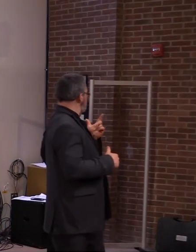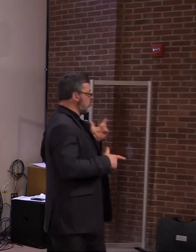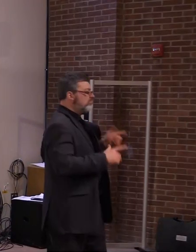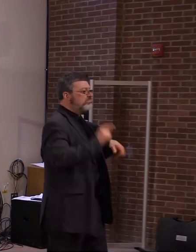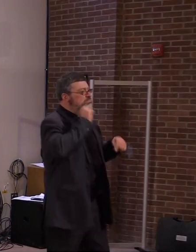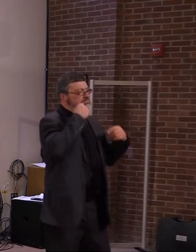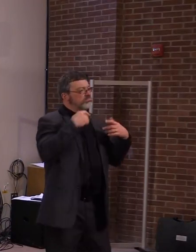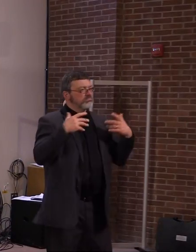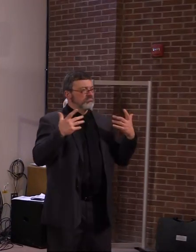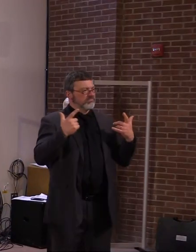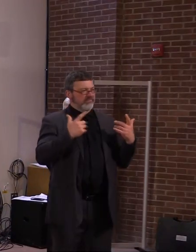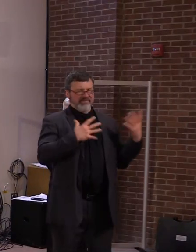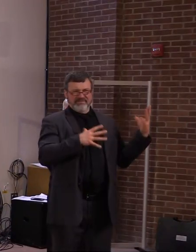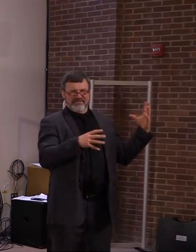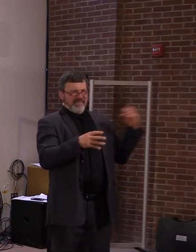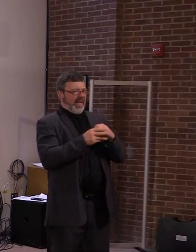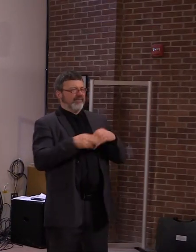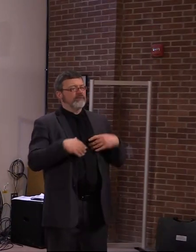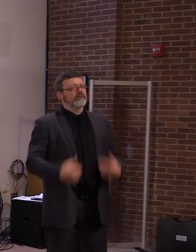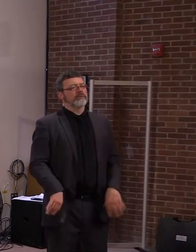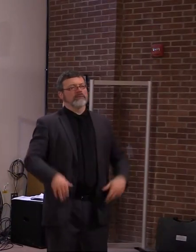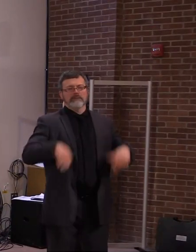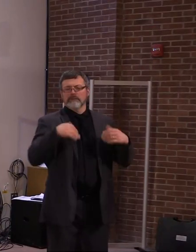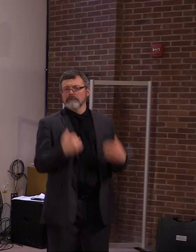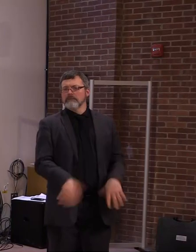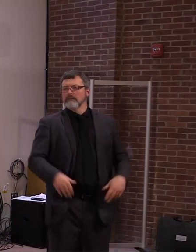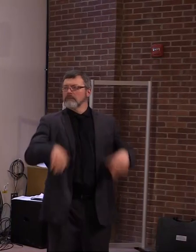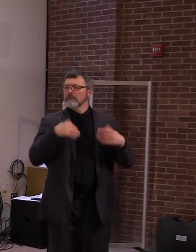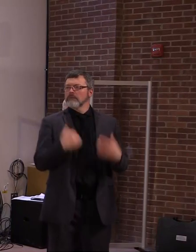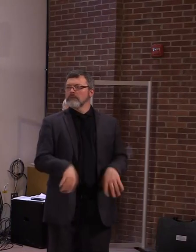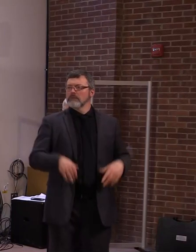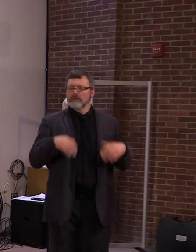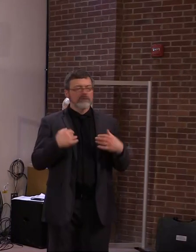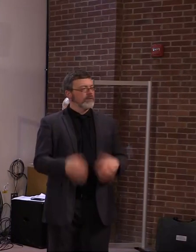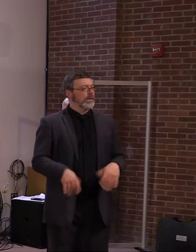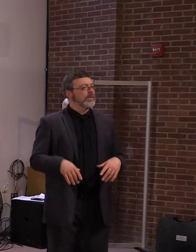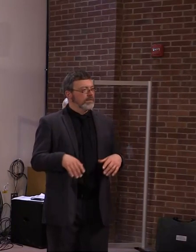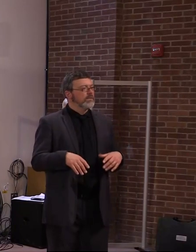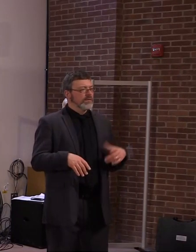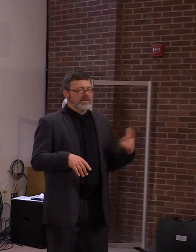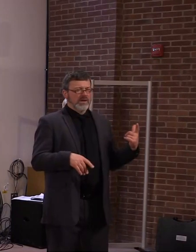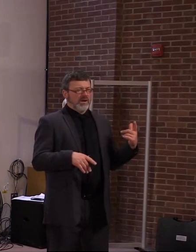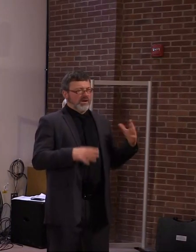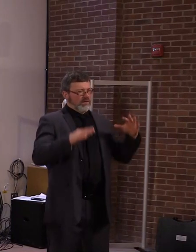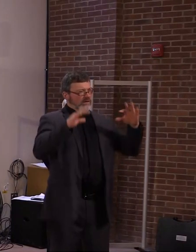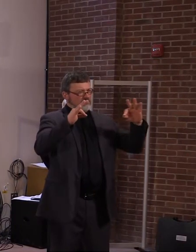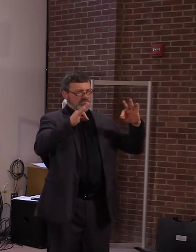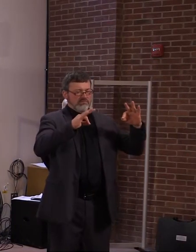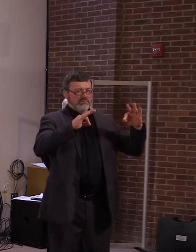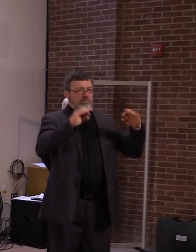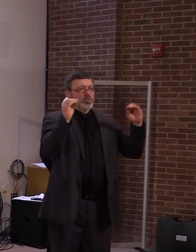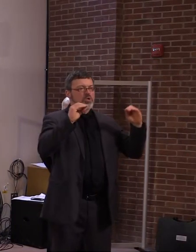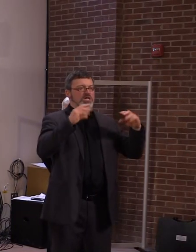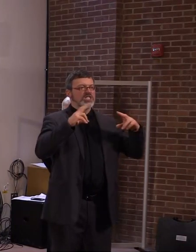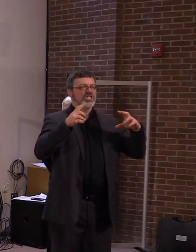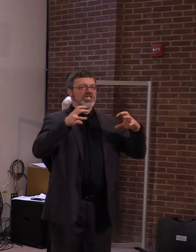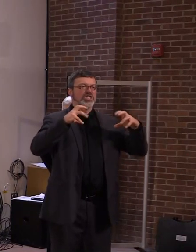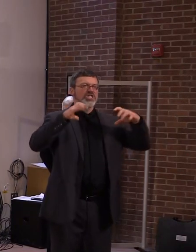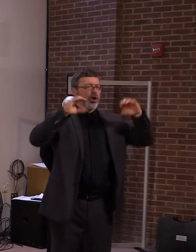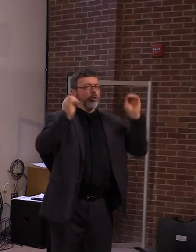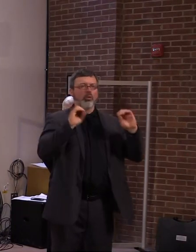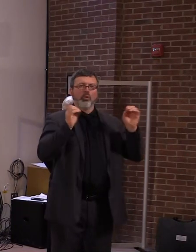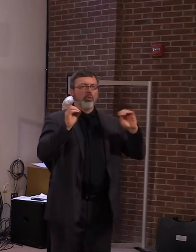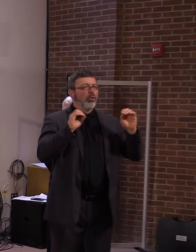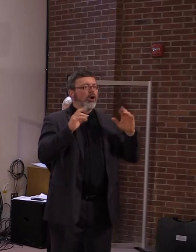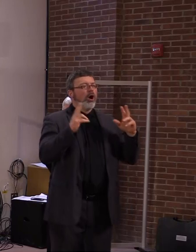that. But it's all the chemistry that works together, and we've had a great team thus far, and